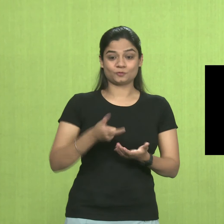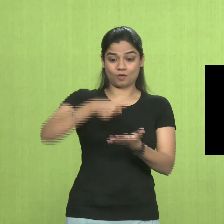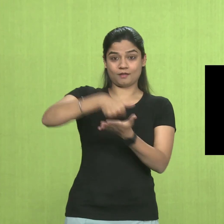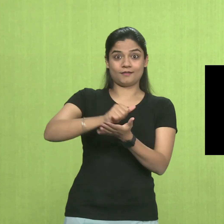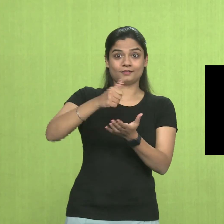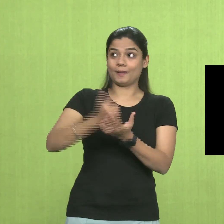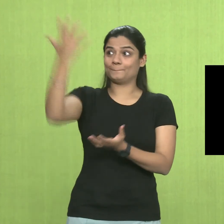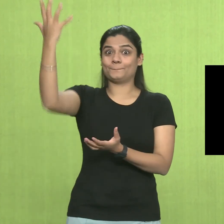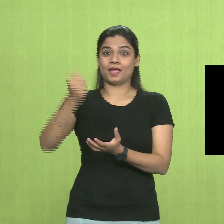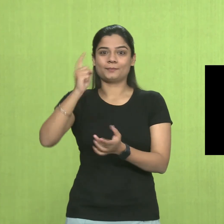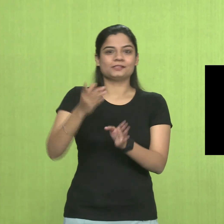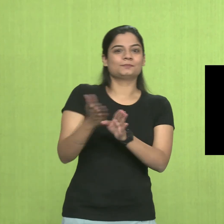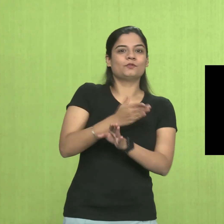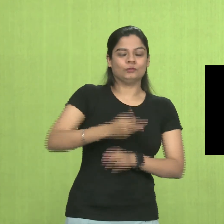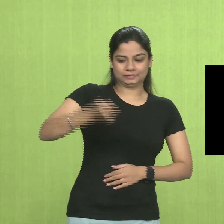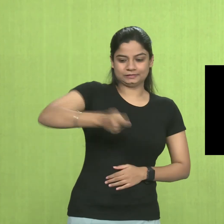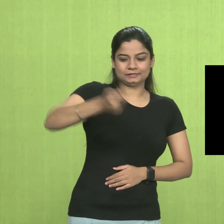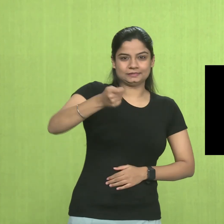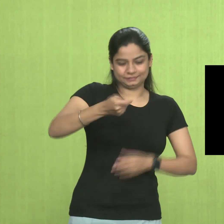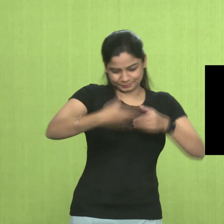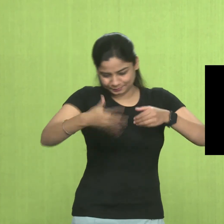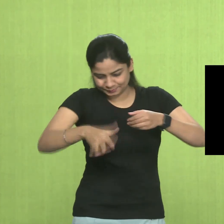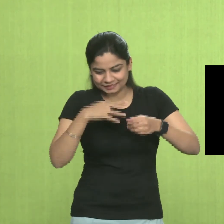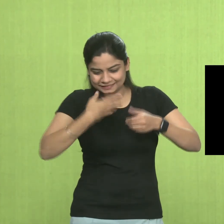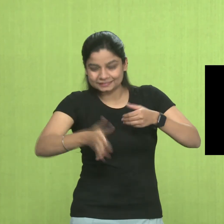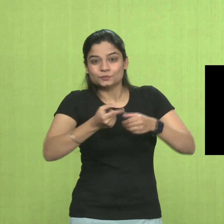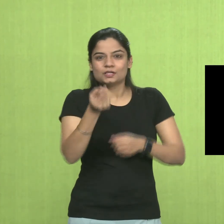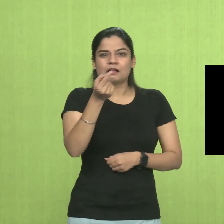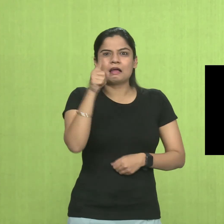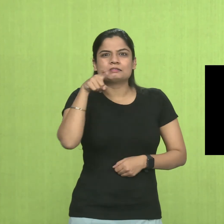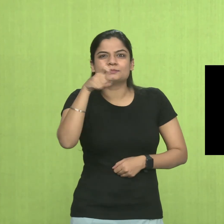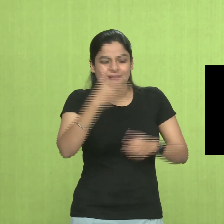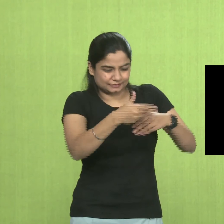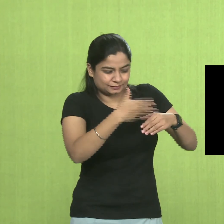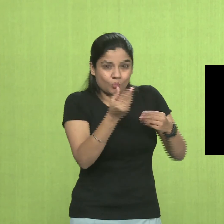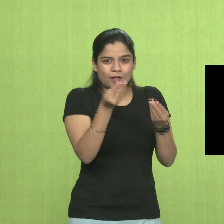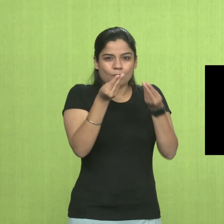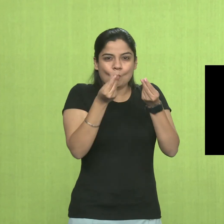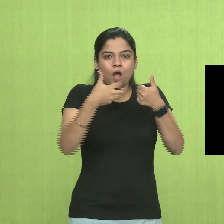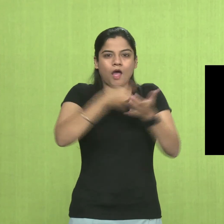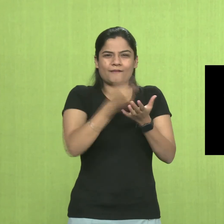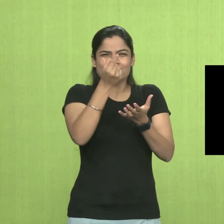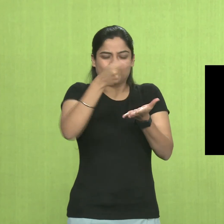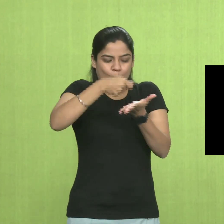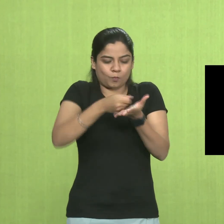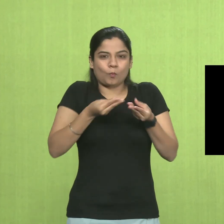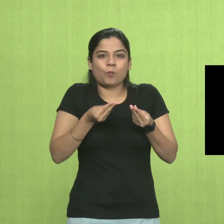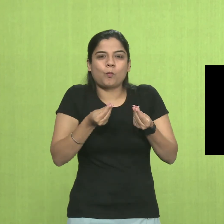When we buy flour from the market, we have to sieve it. Sieving separates the larger pieces from the smaller ones. All